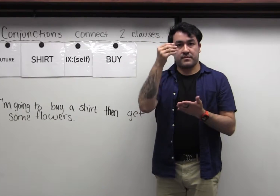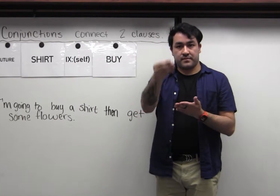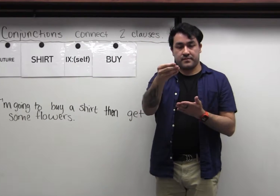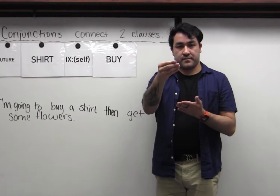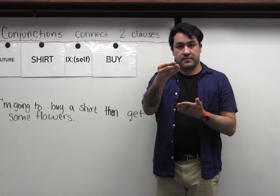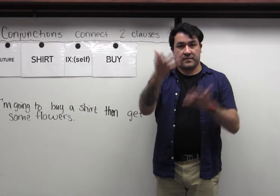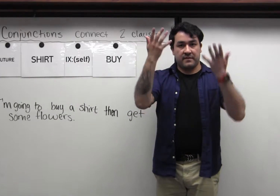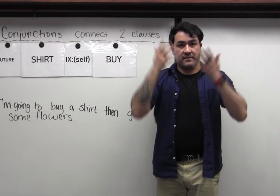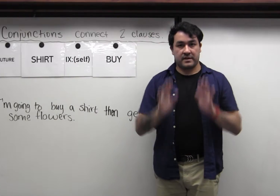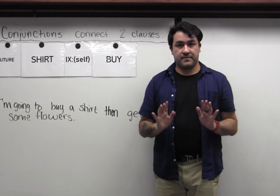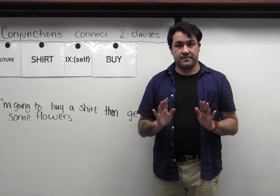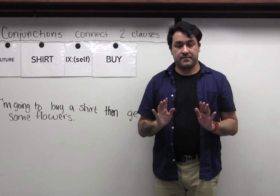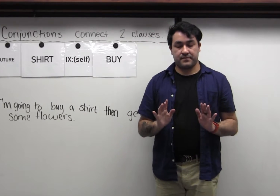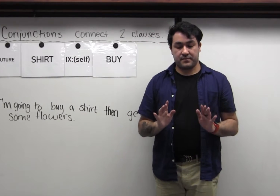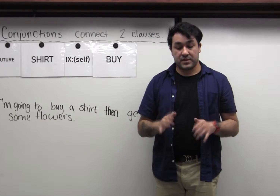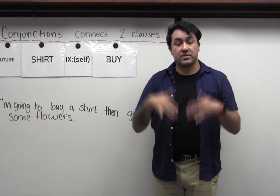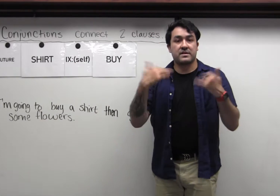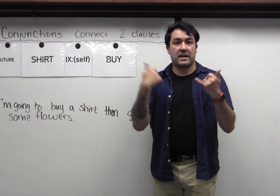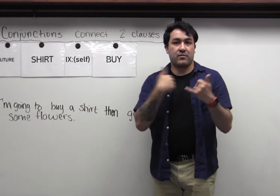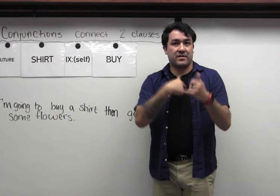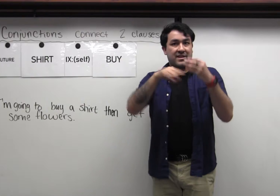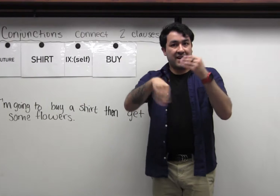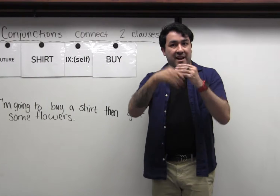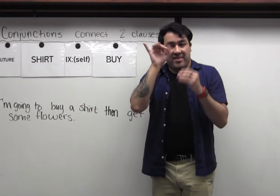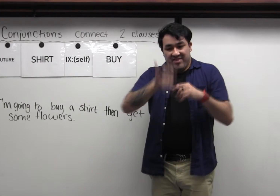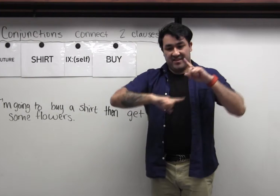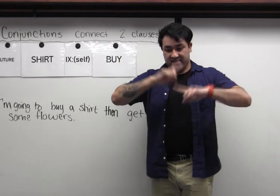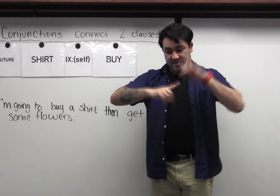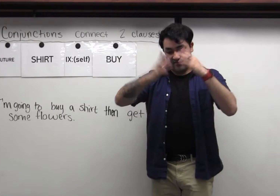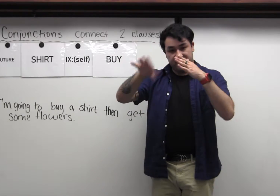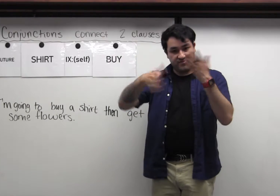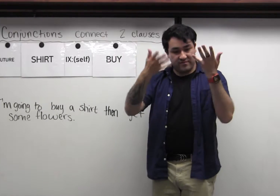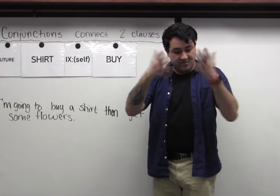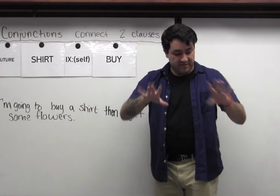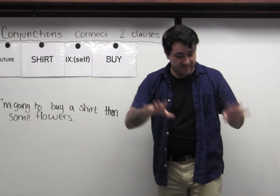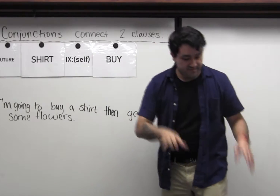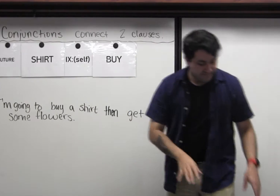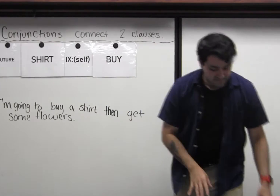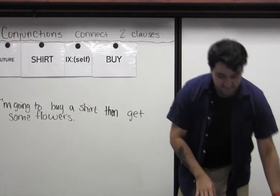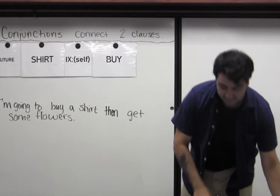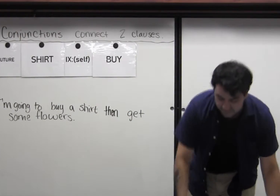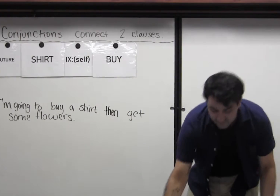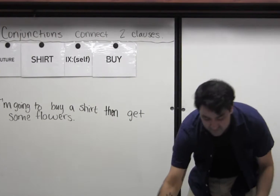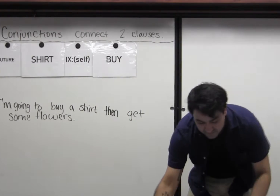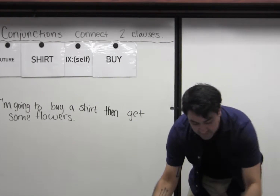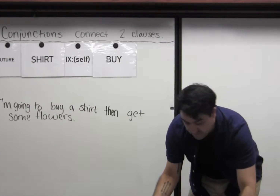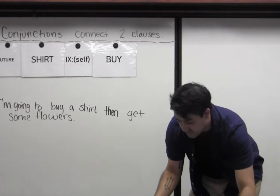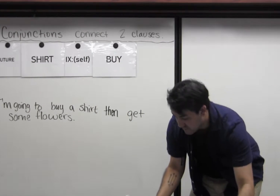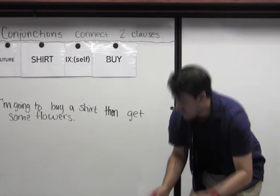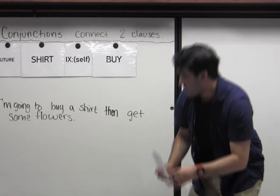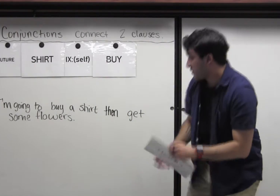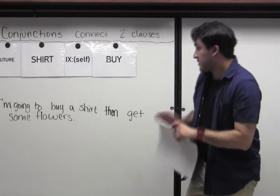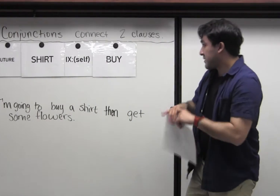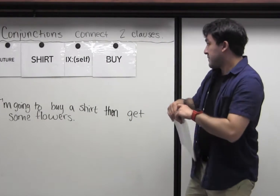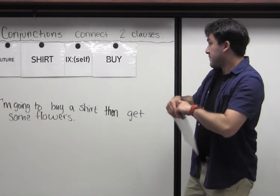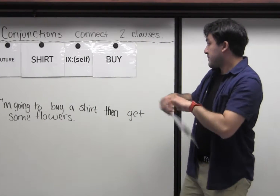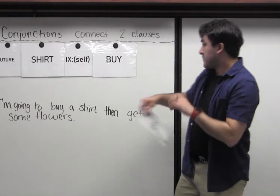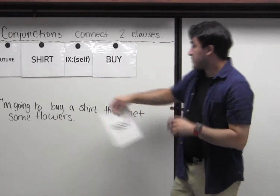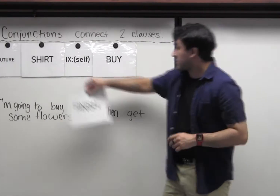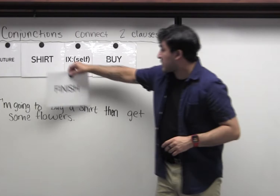sentence. It's an independent clause. It can stand by itself. It's a complete sentence. It's a complete utterance. So we're going to go ahead and then add